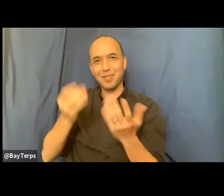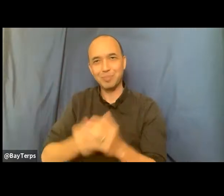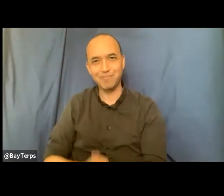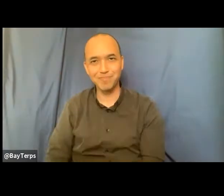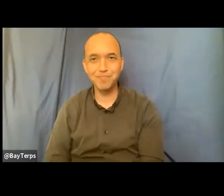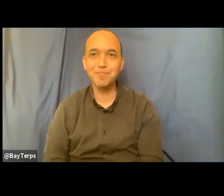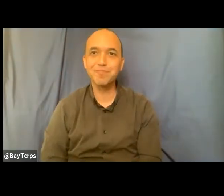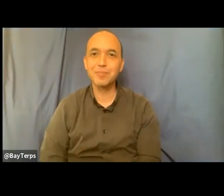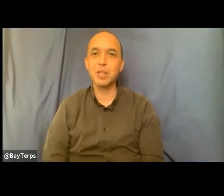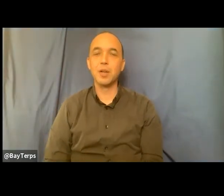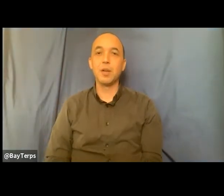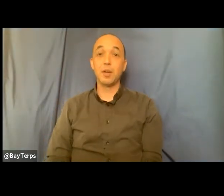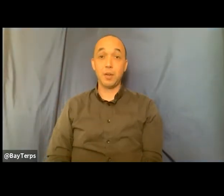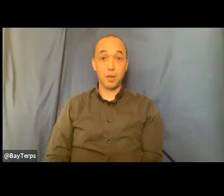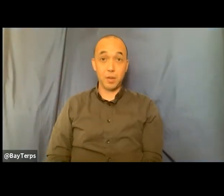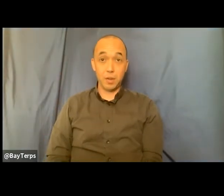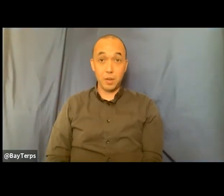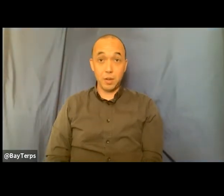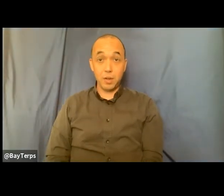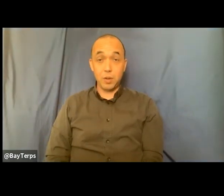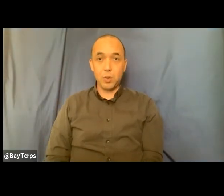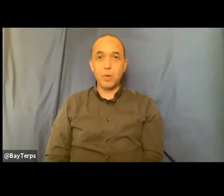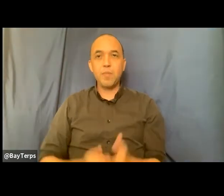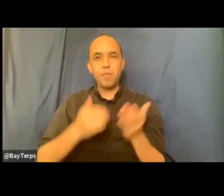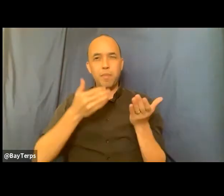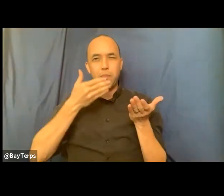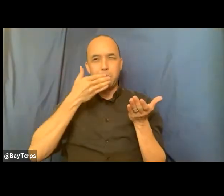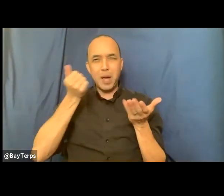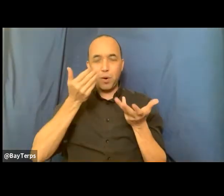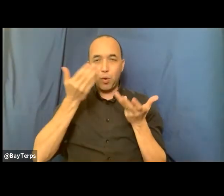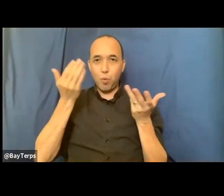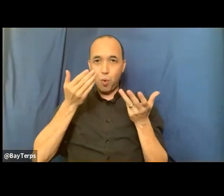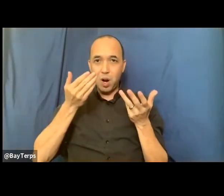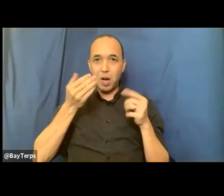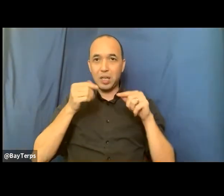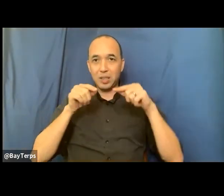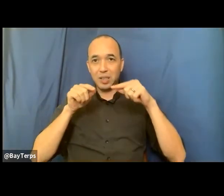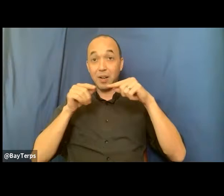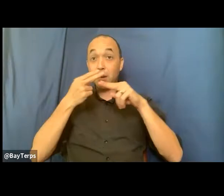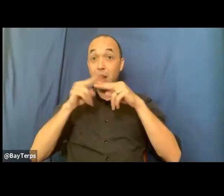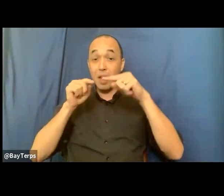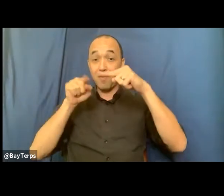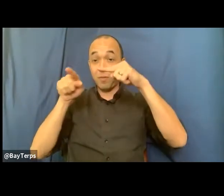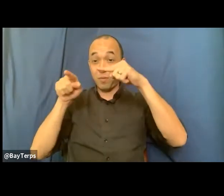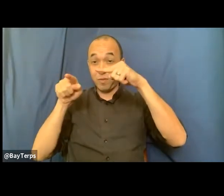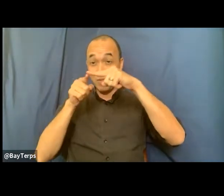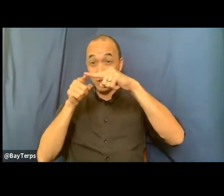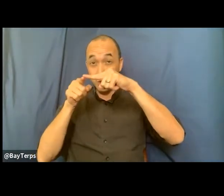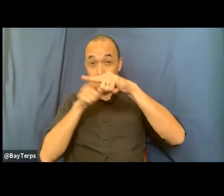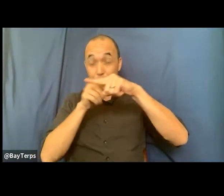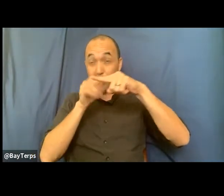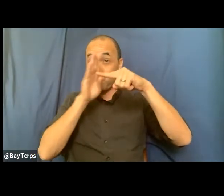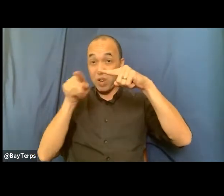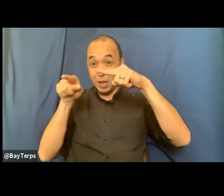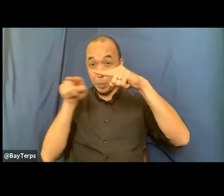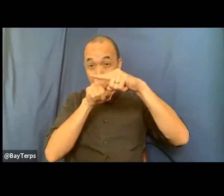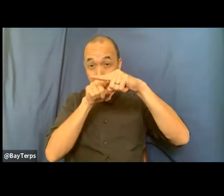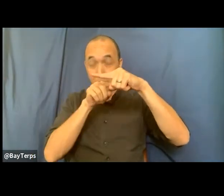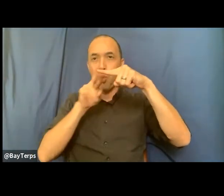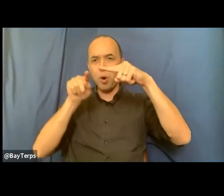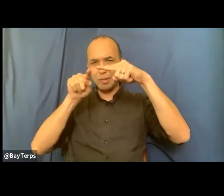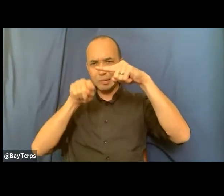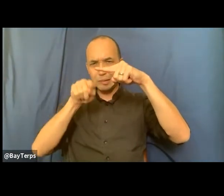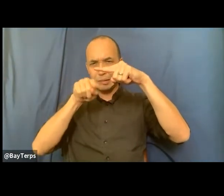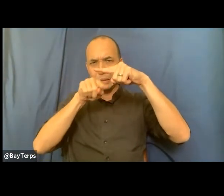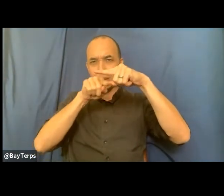Another great question: is a serrated blade preferred for traditional carving more than a straight edge knife? So for jack-o'-lanterns,